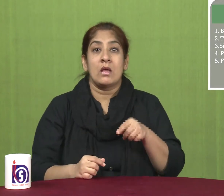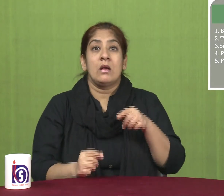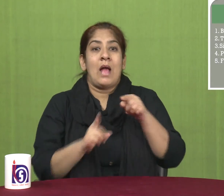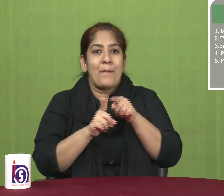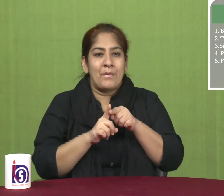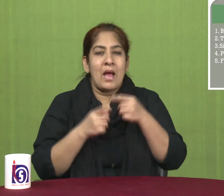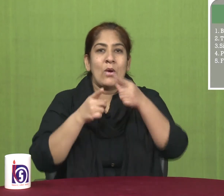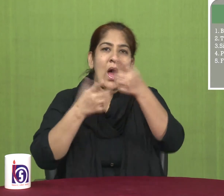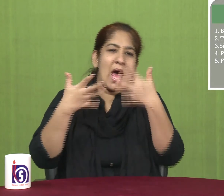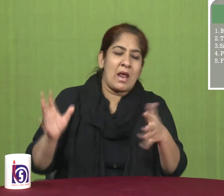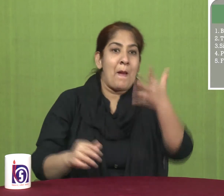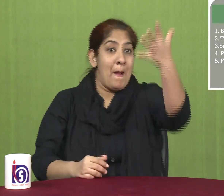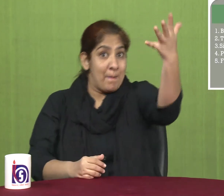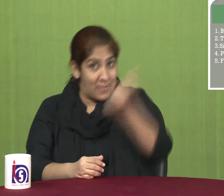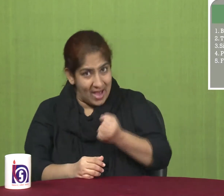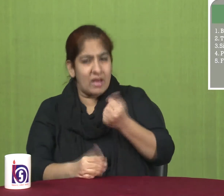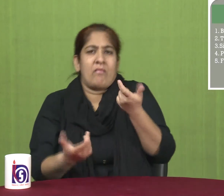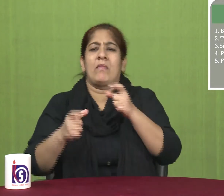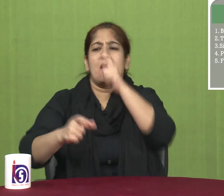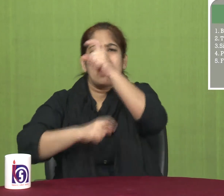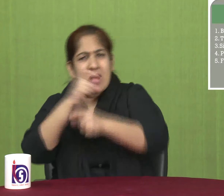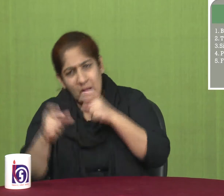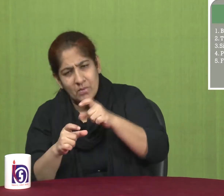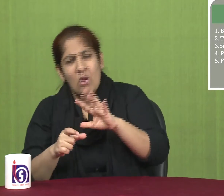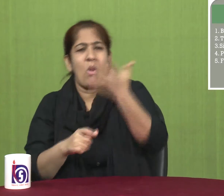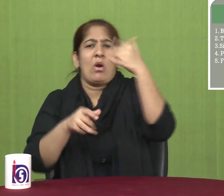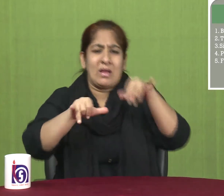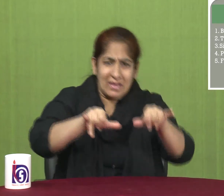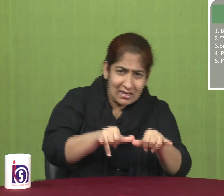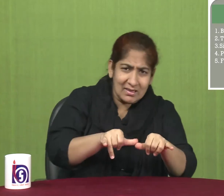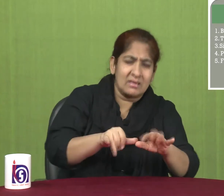is fixed assets buying method.